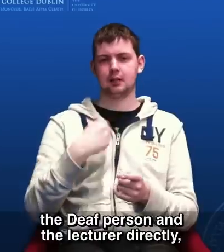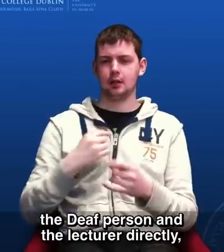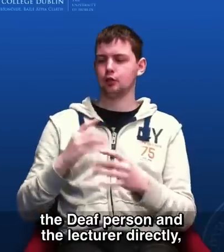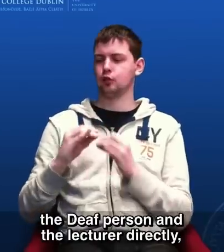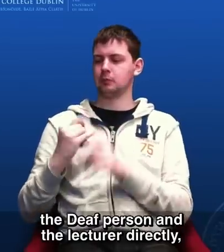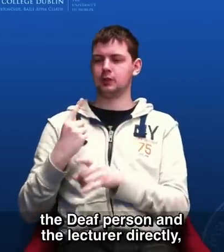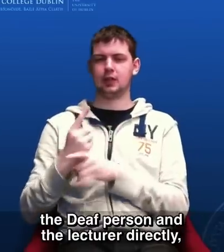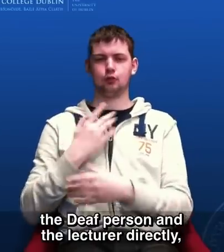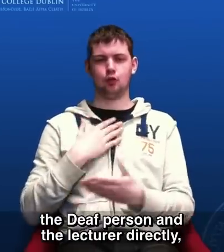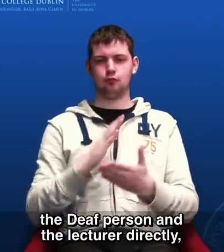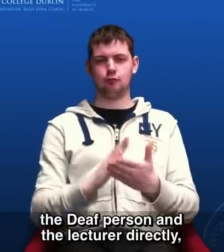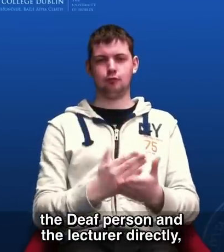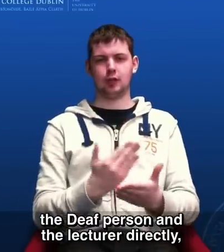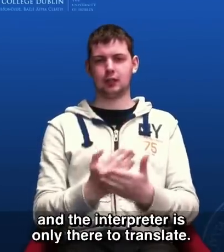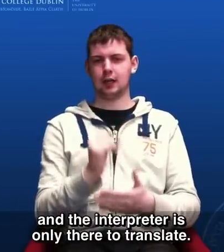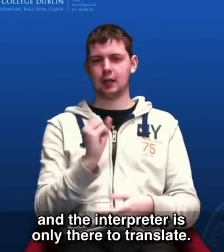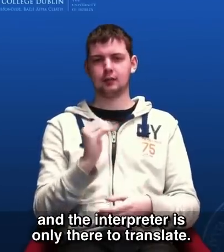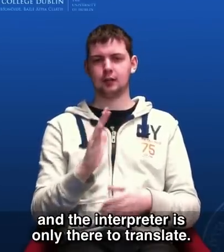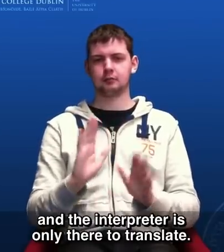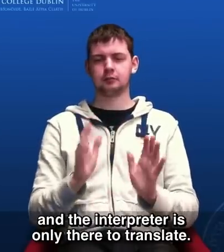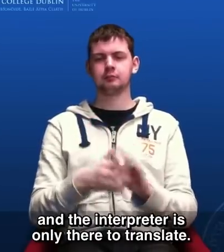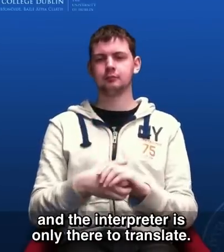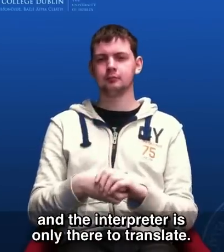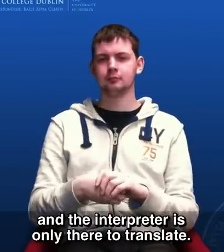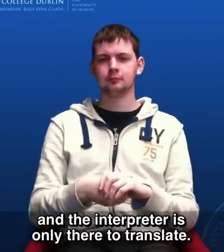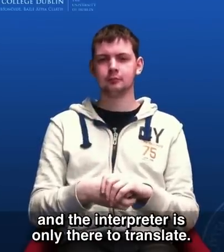person and the lecturer directly. And the interpreter is only there to translate.